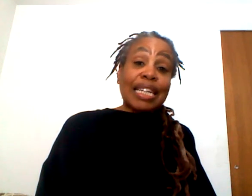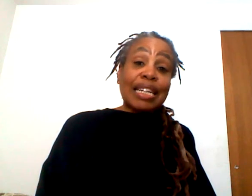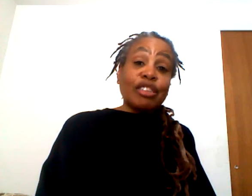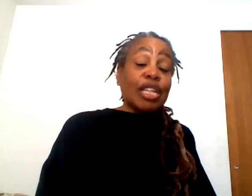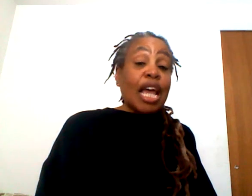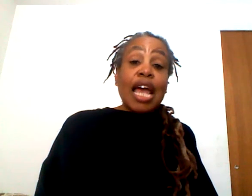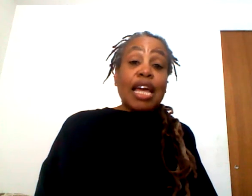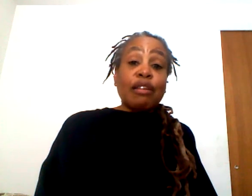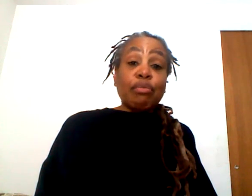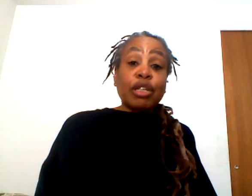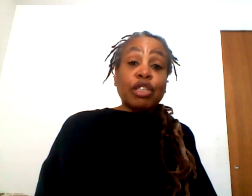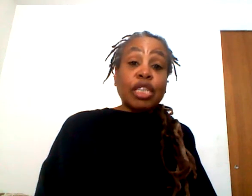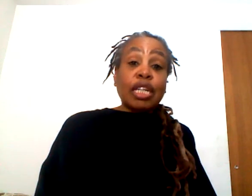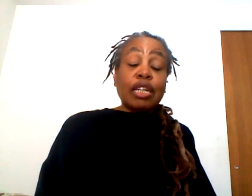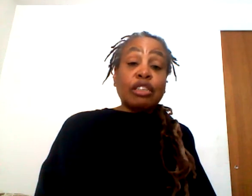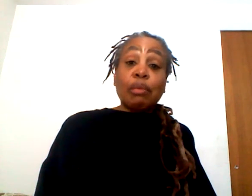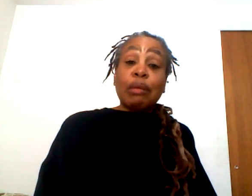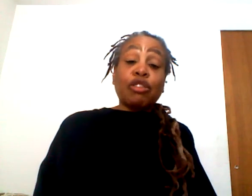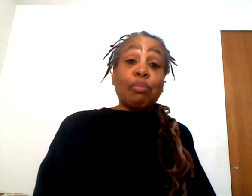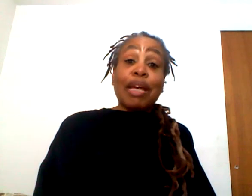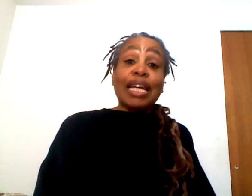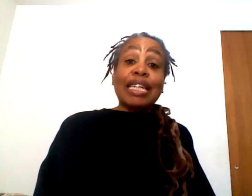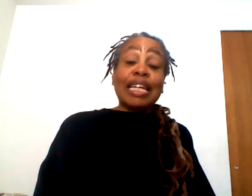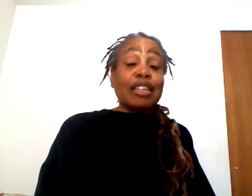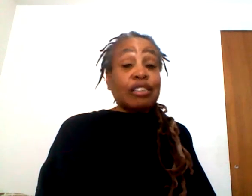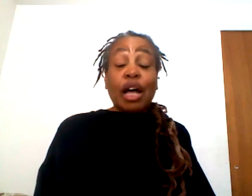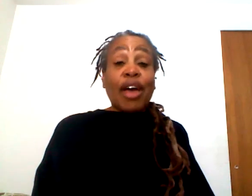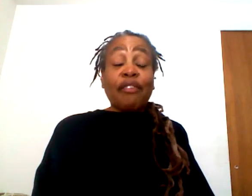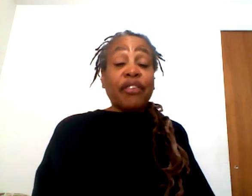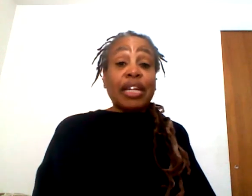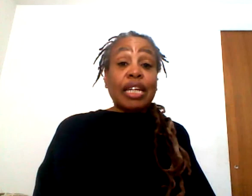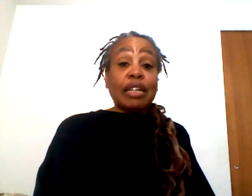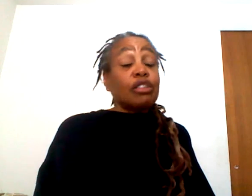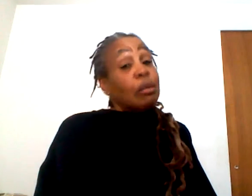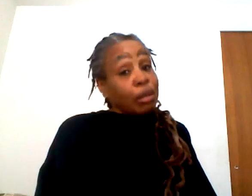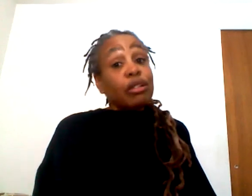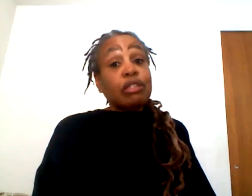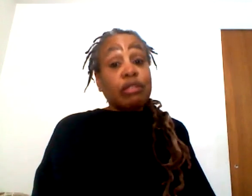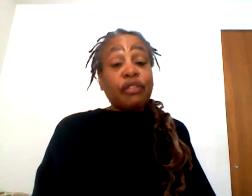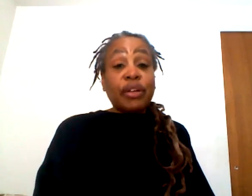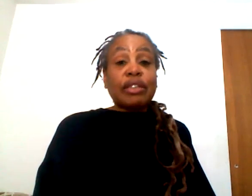English and in British English, maybe Jamaican English, South African English, because it's different.